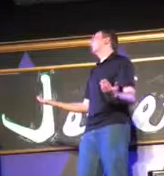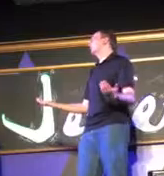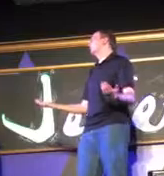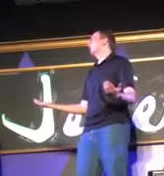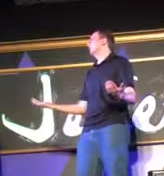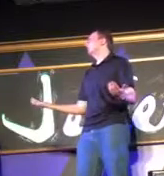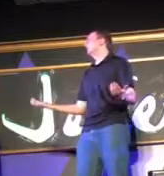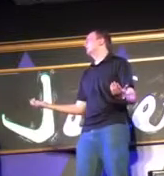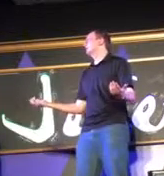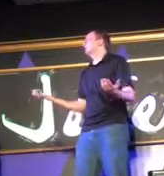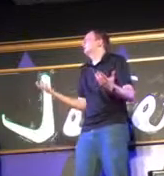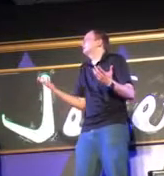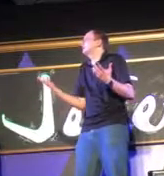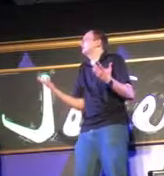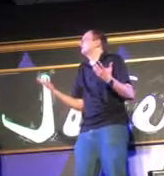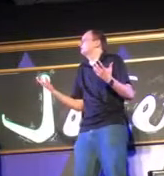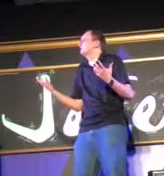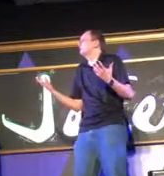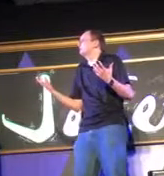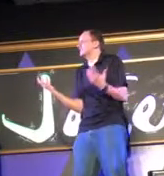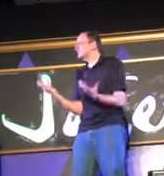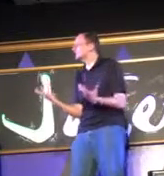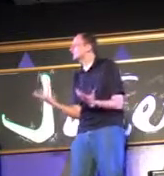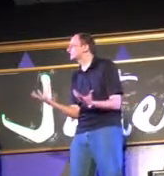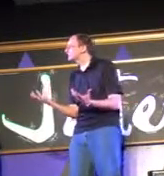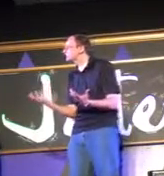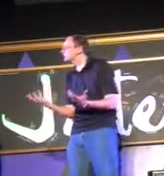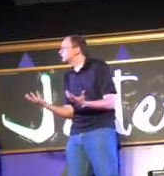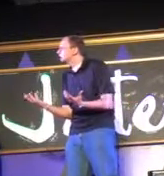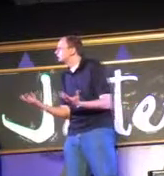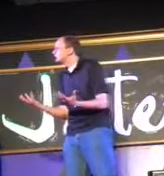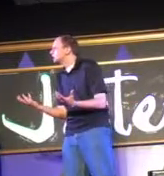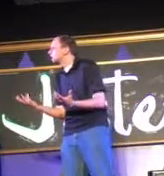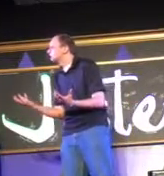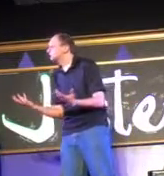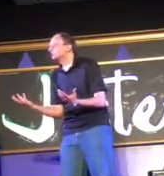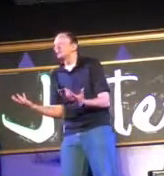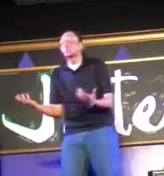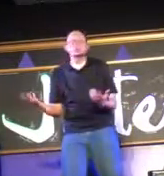What? You think this is physics? No, it's